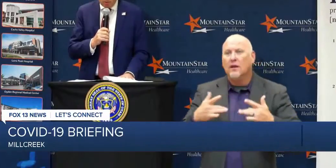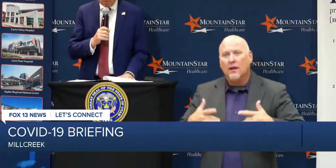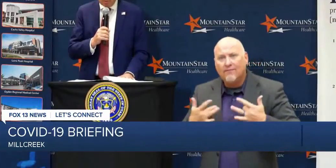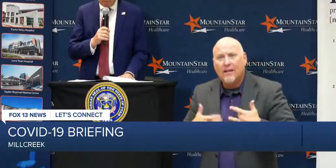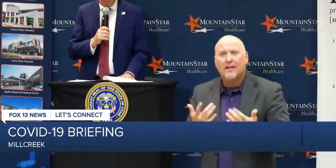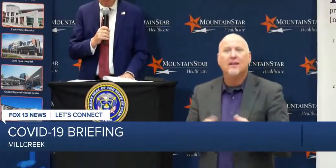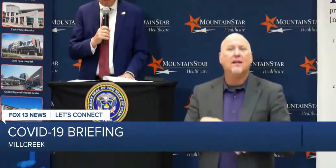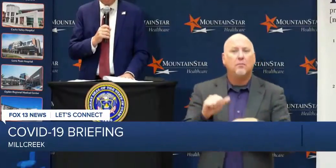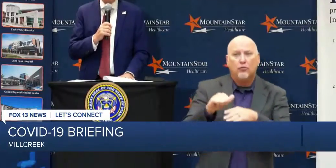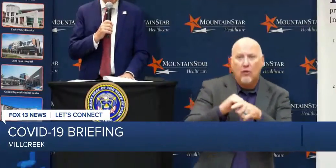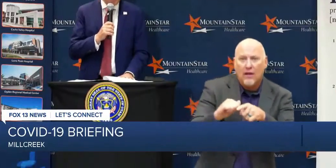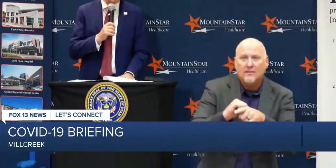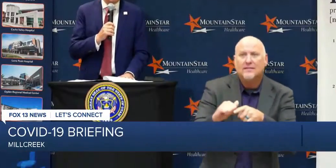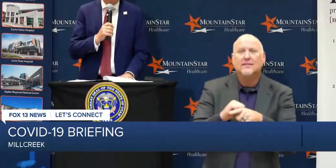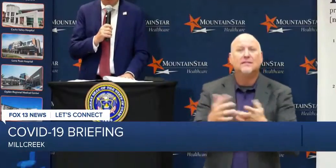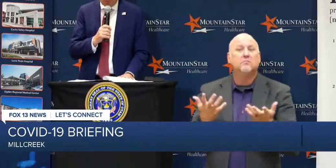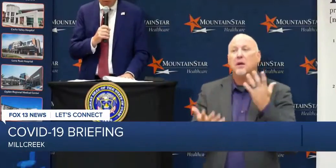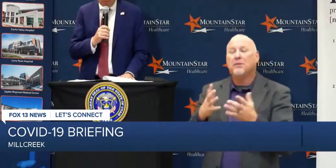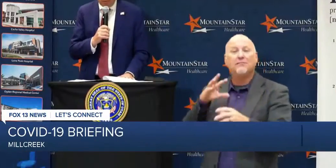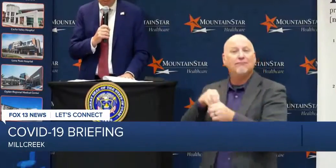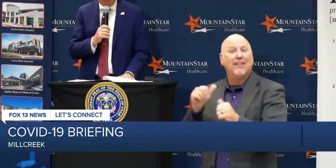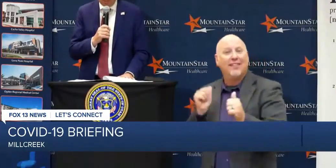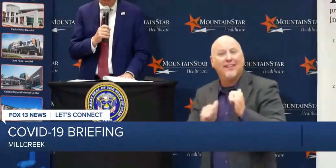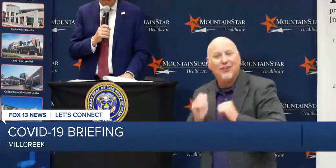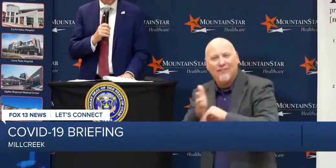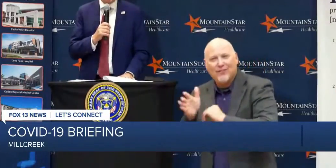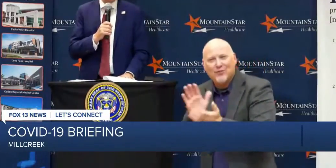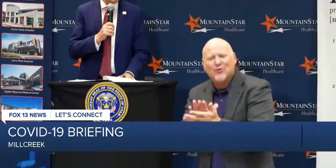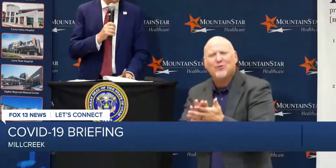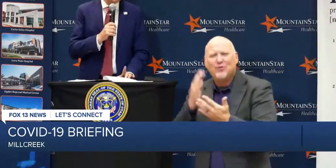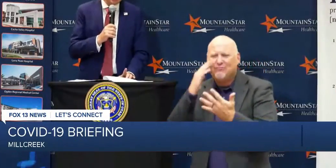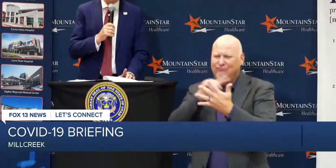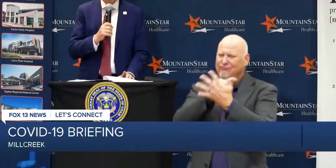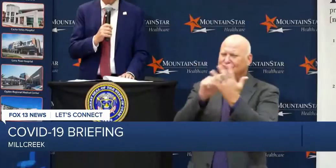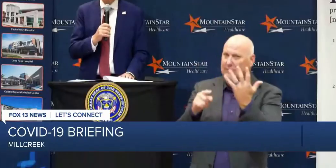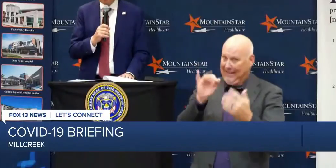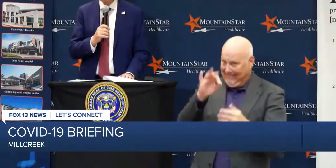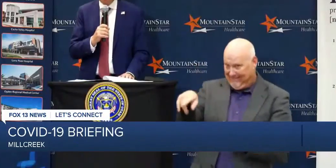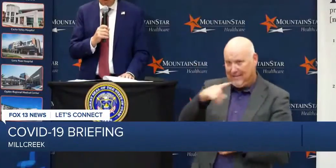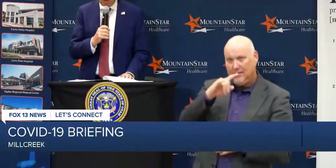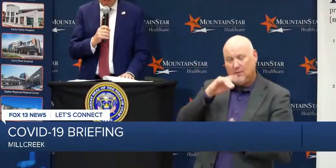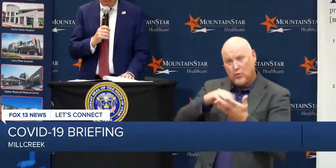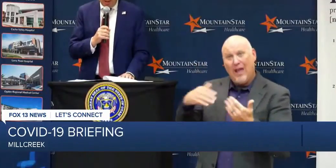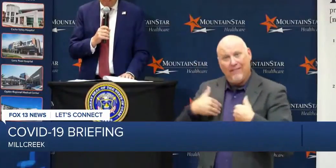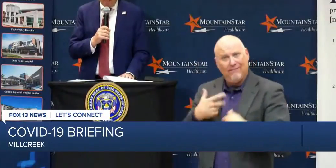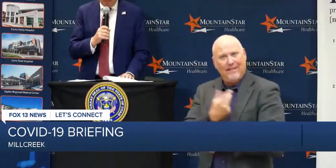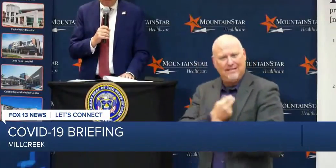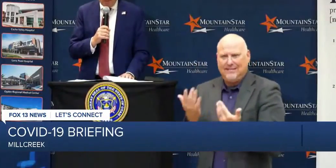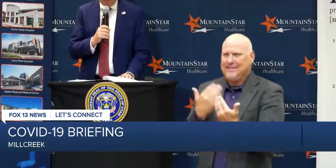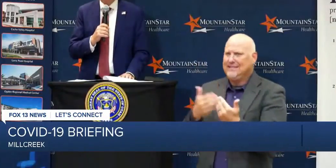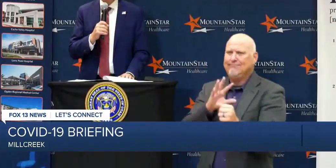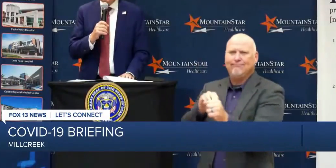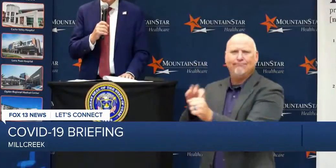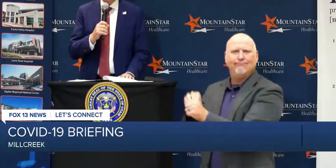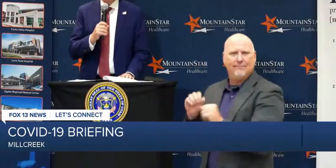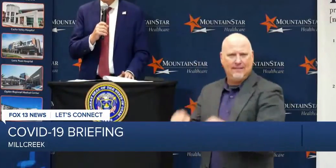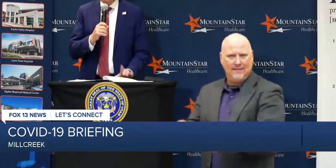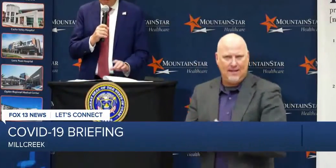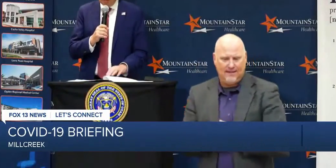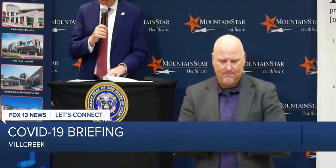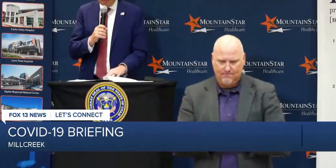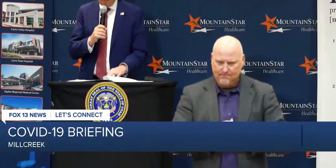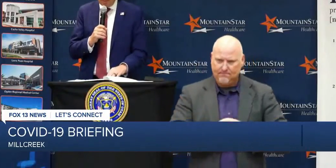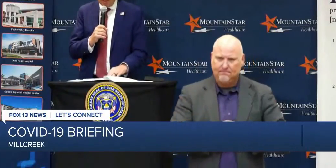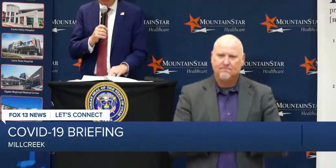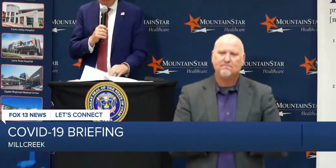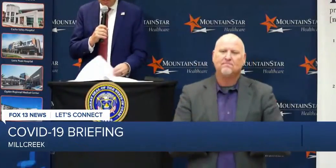who are exposed to someone who tests positive for COVID-19 can continue to come to school if they are fully